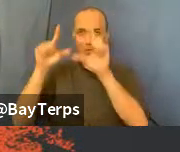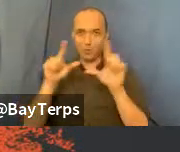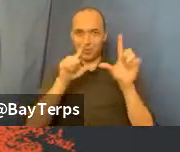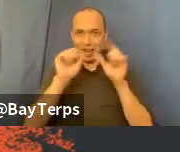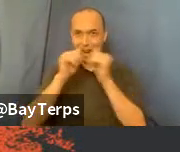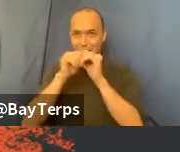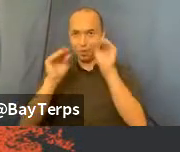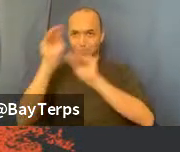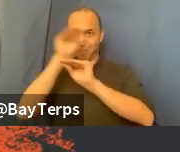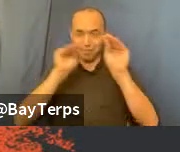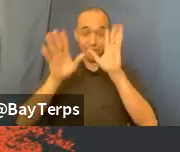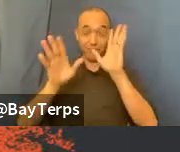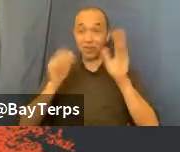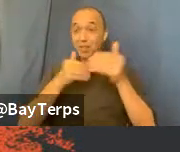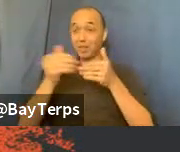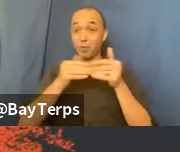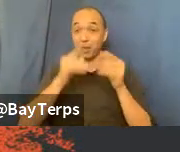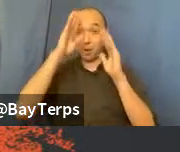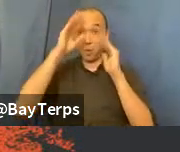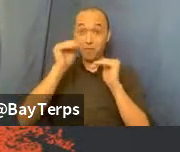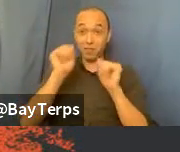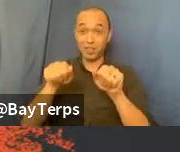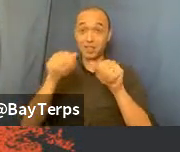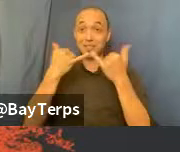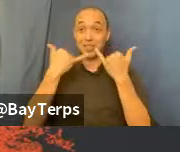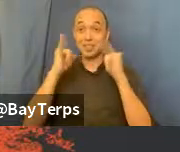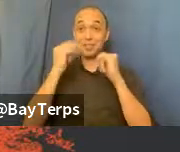out bugs. Hopefully you can see